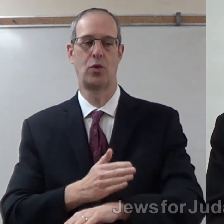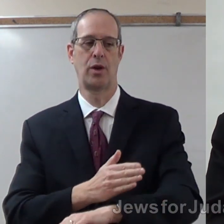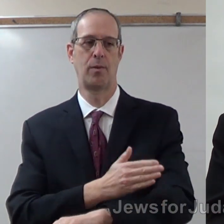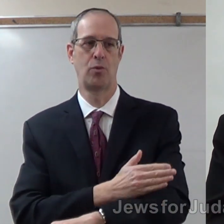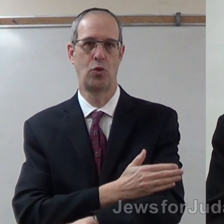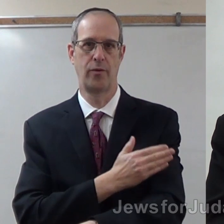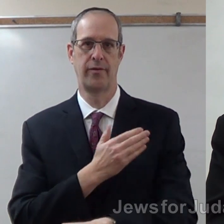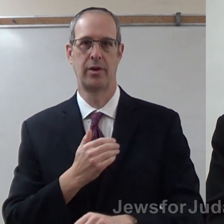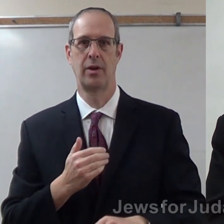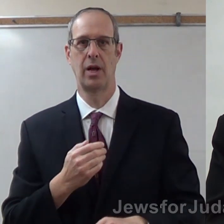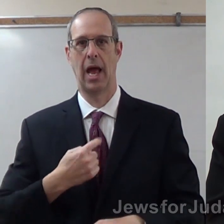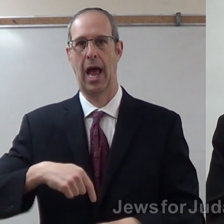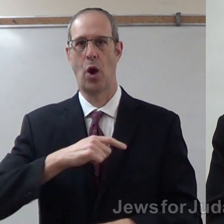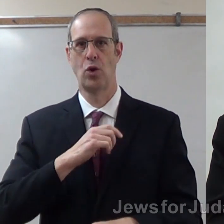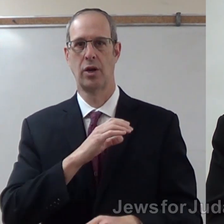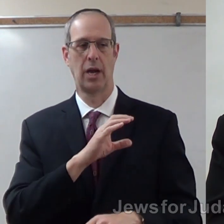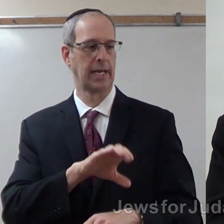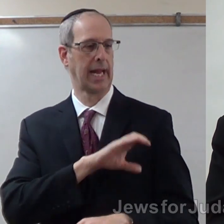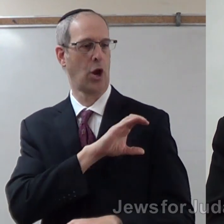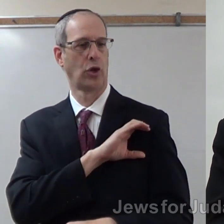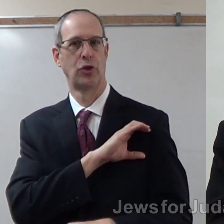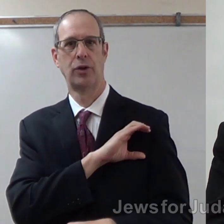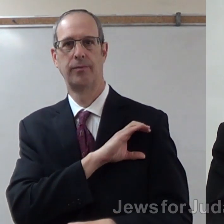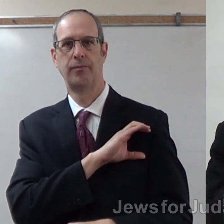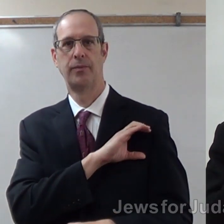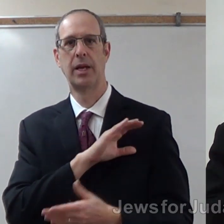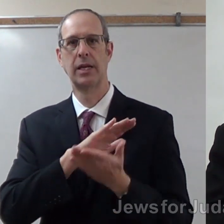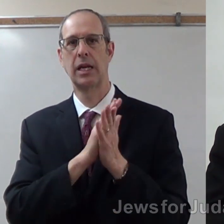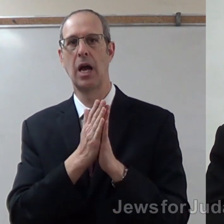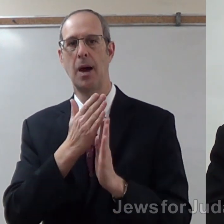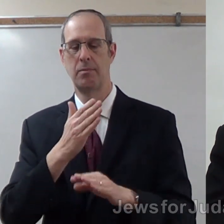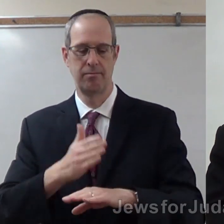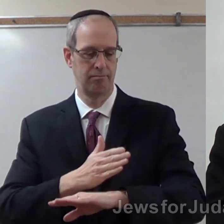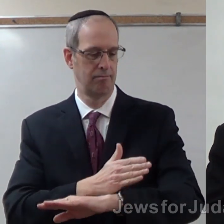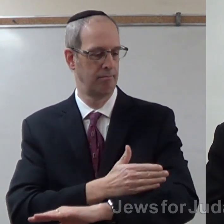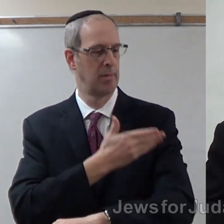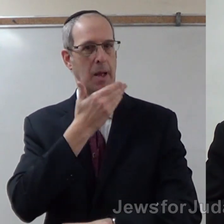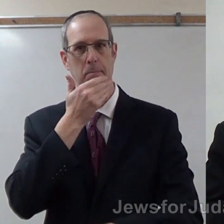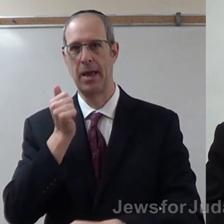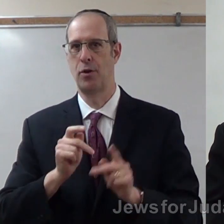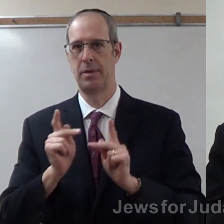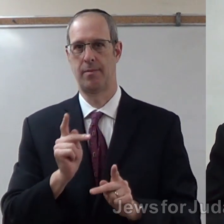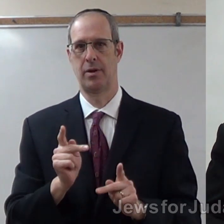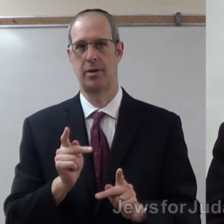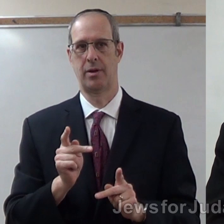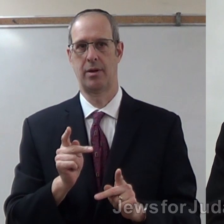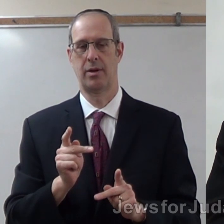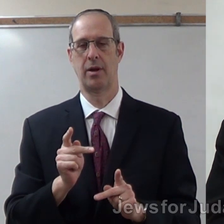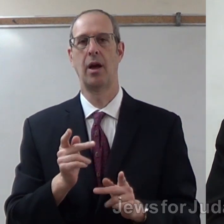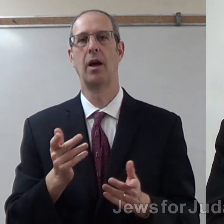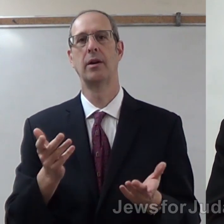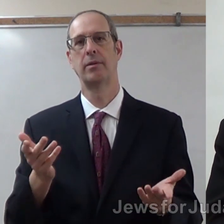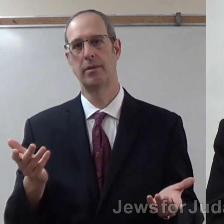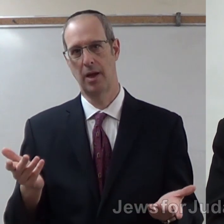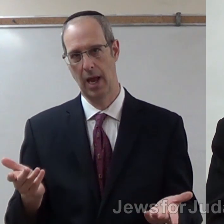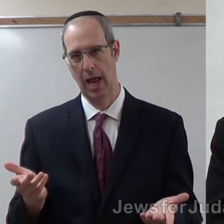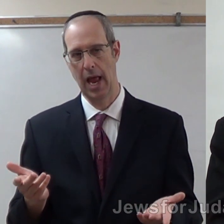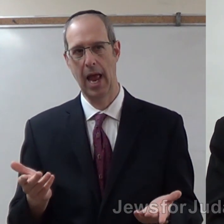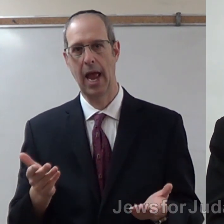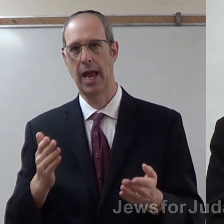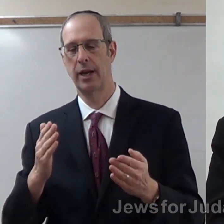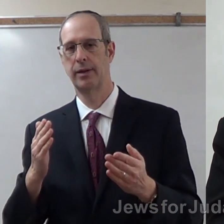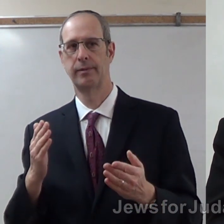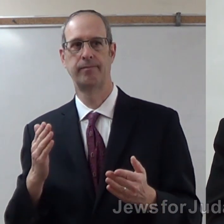improve our characters, to become better people, and to